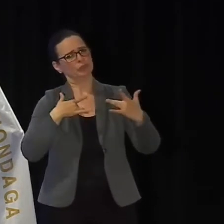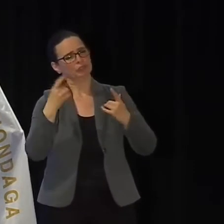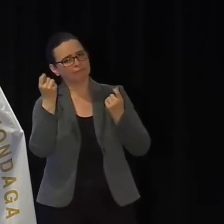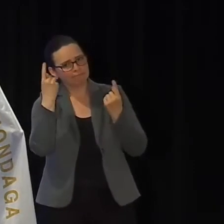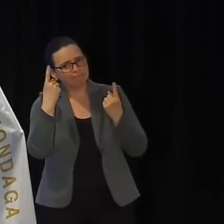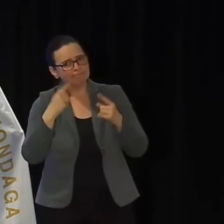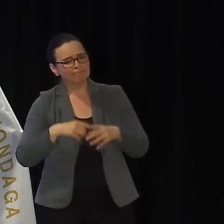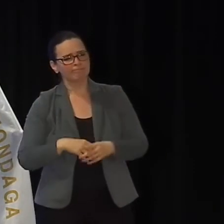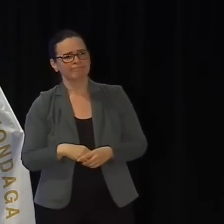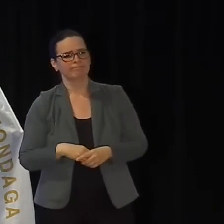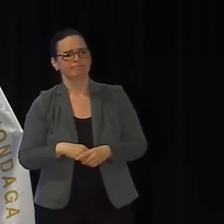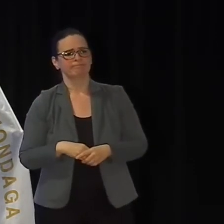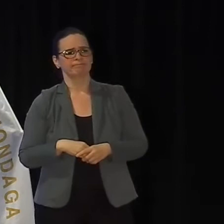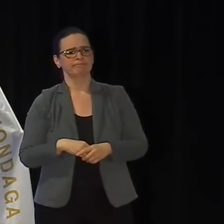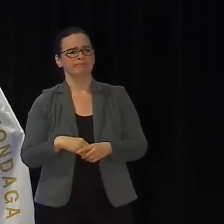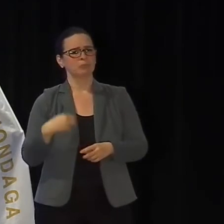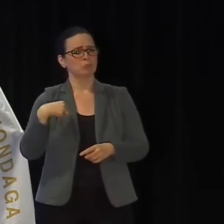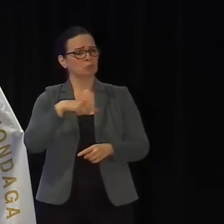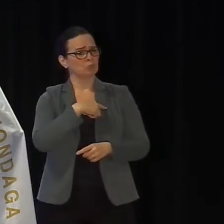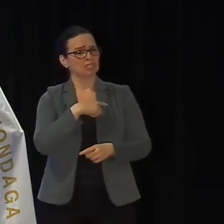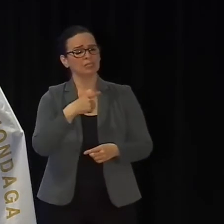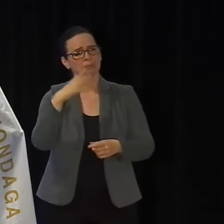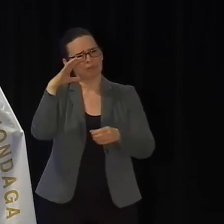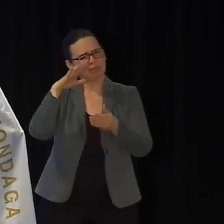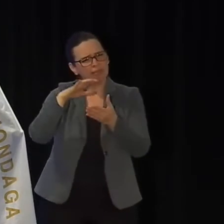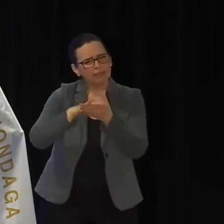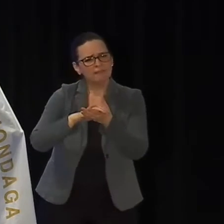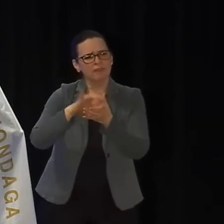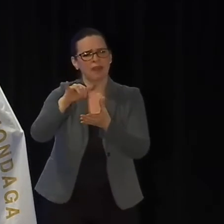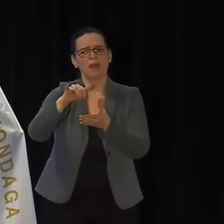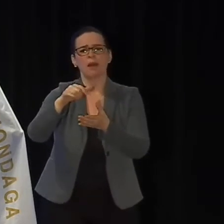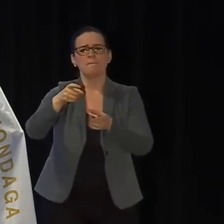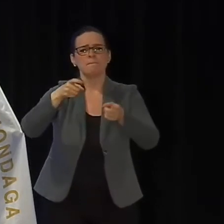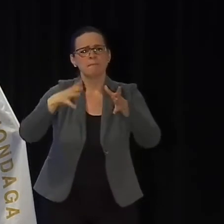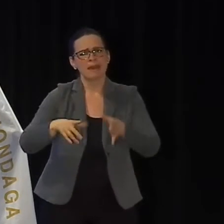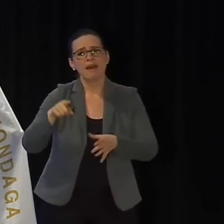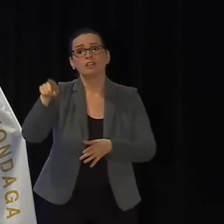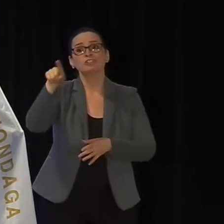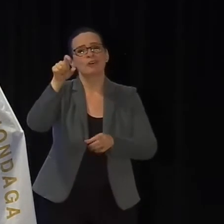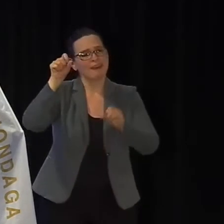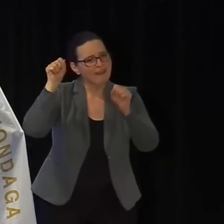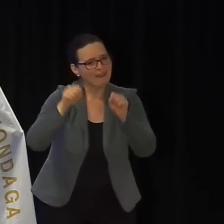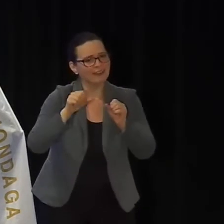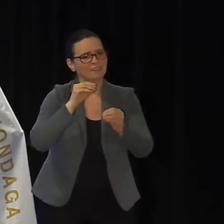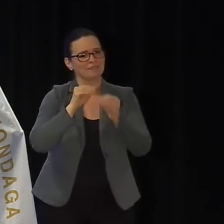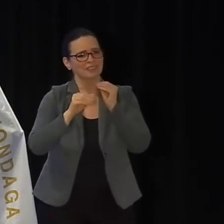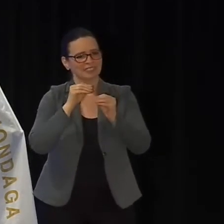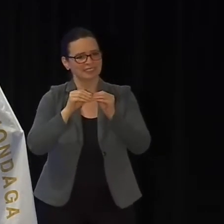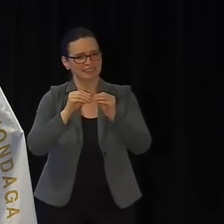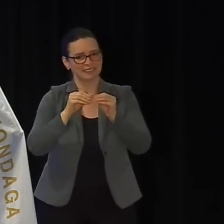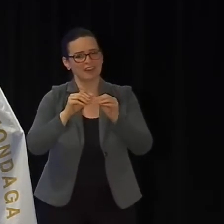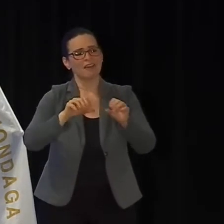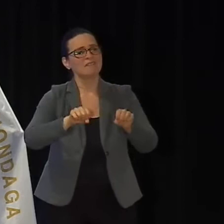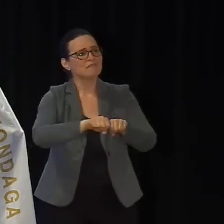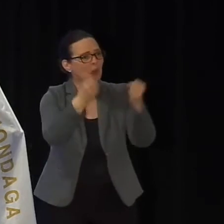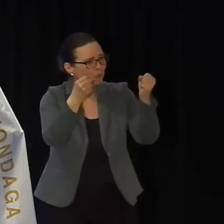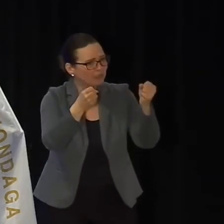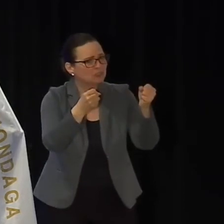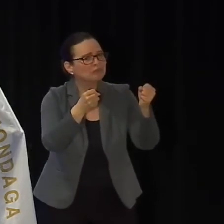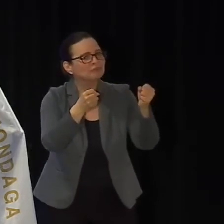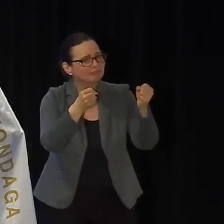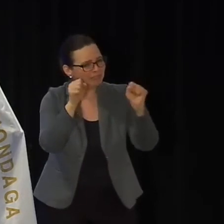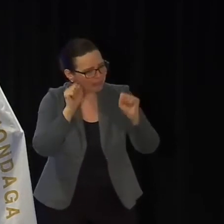we fully believe that the management can fix these health violations that we've put into place, and they should be fixing